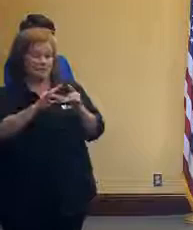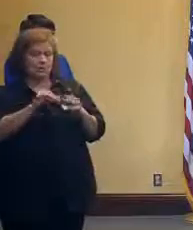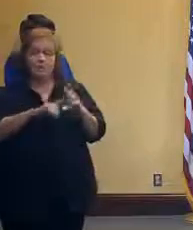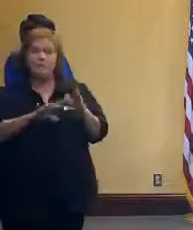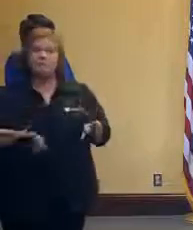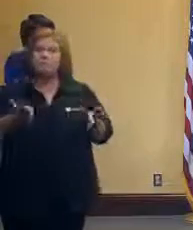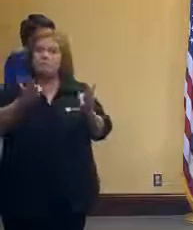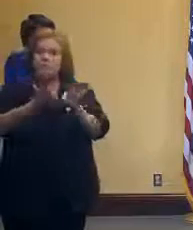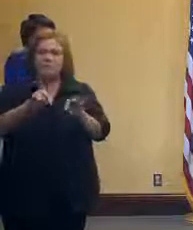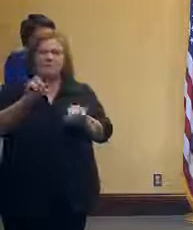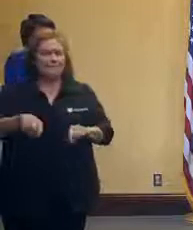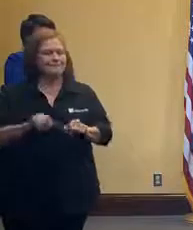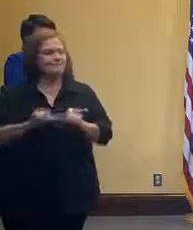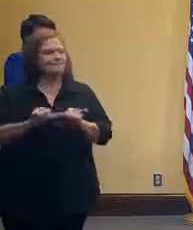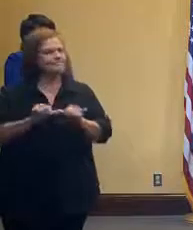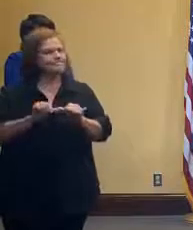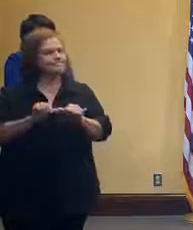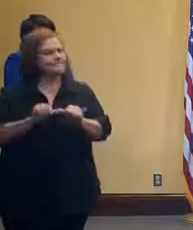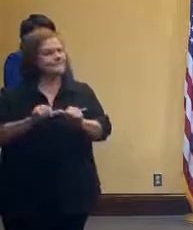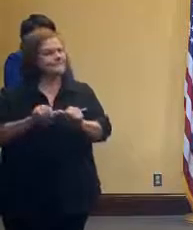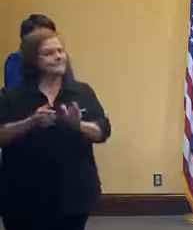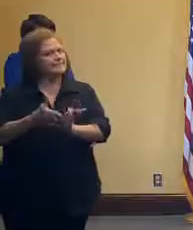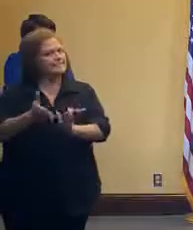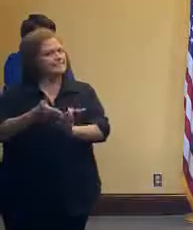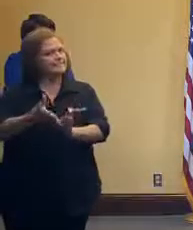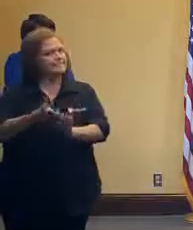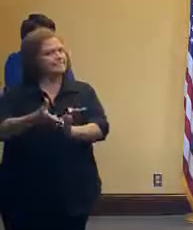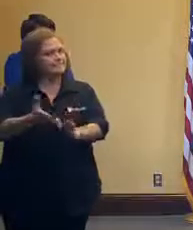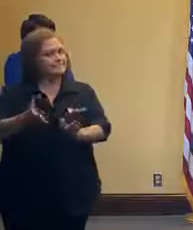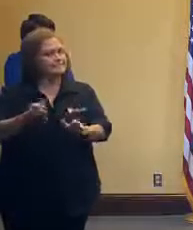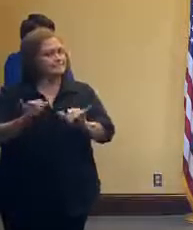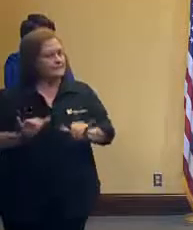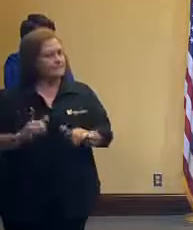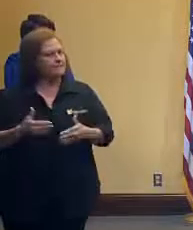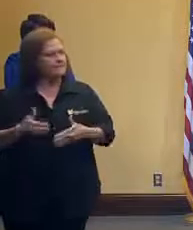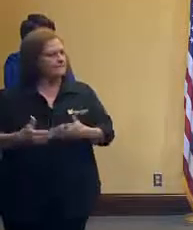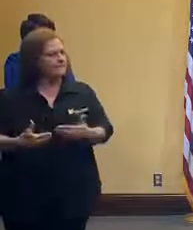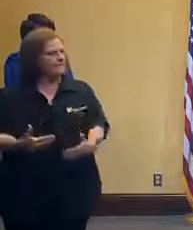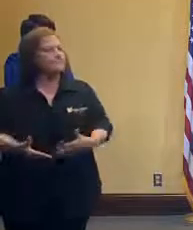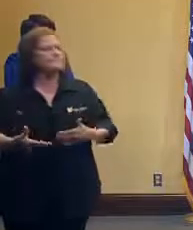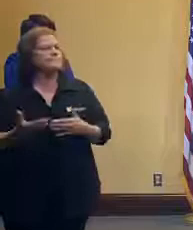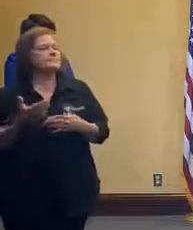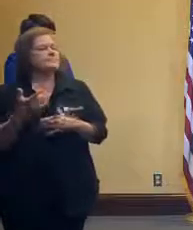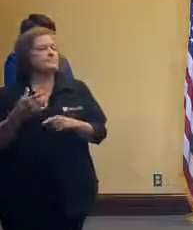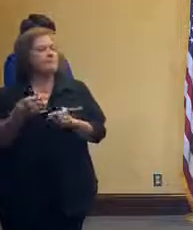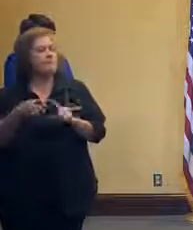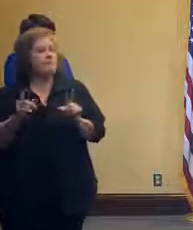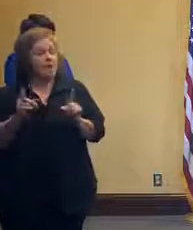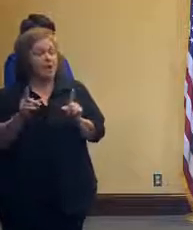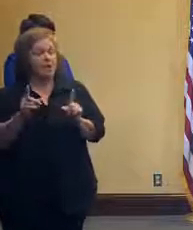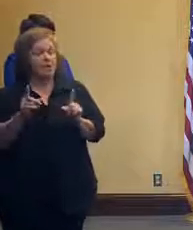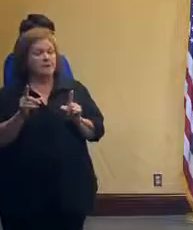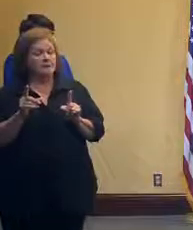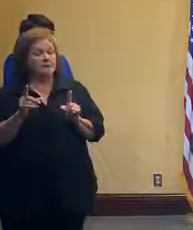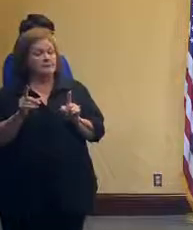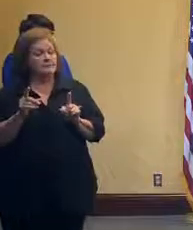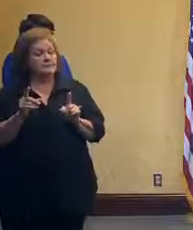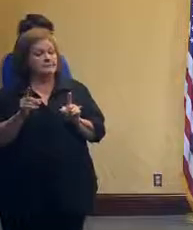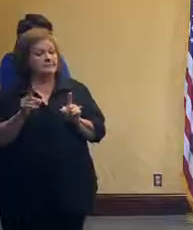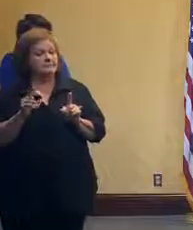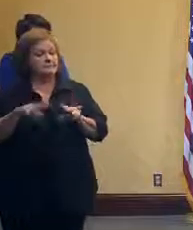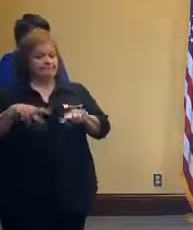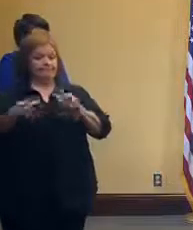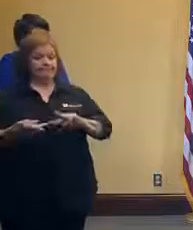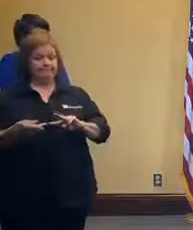steady continuity of services, and that's something that we've been focusing on in its entirety. But on the reverse, we wanted to be